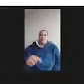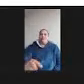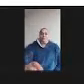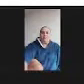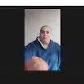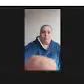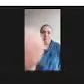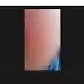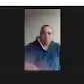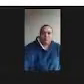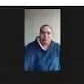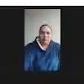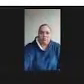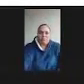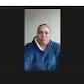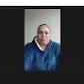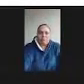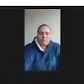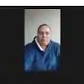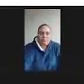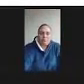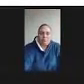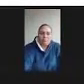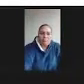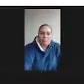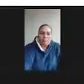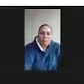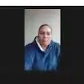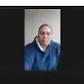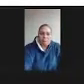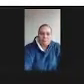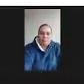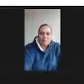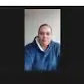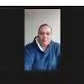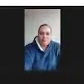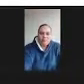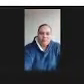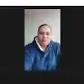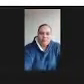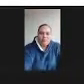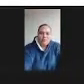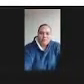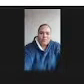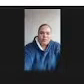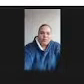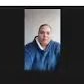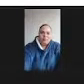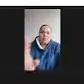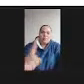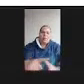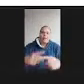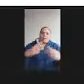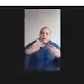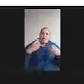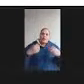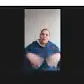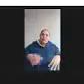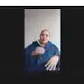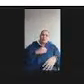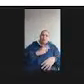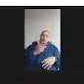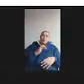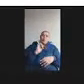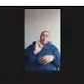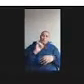to avoid unauthorized, irregular, fruitless and wasteful expenditure and losses to the Western